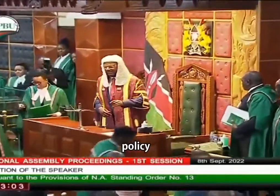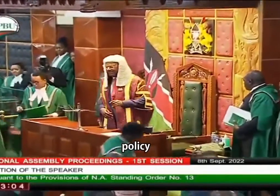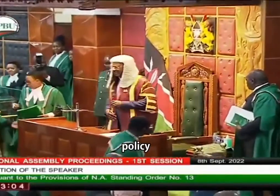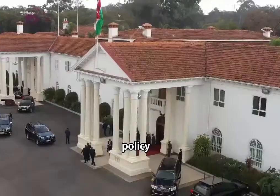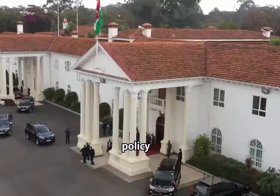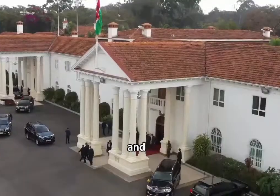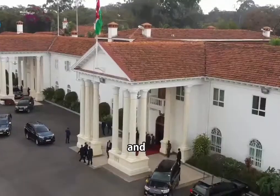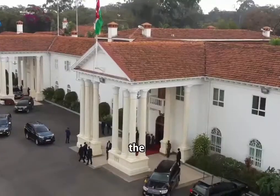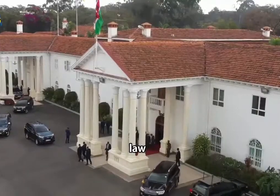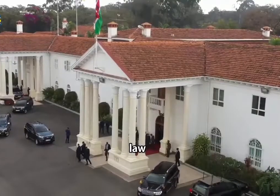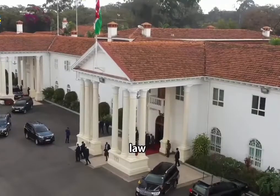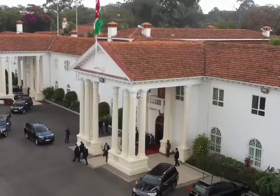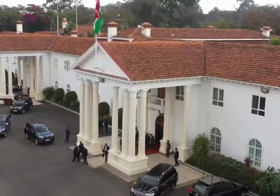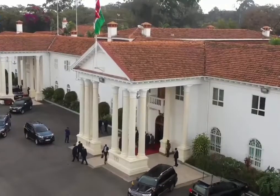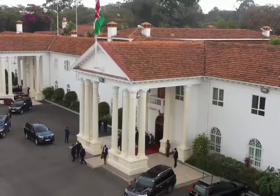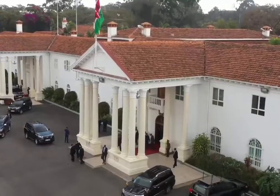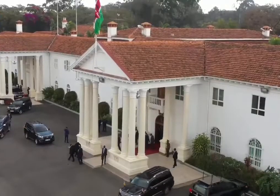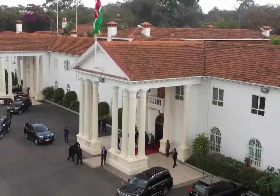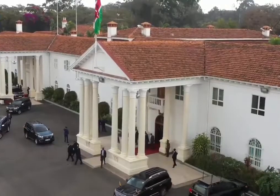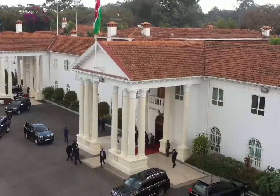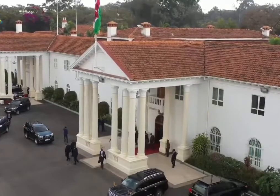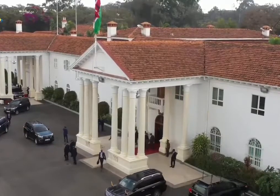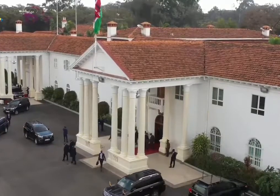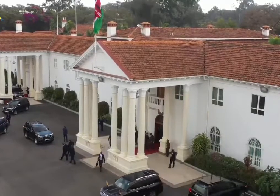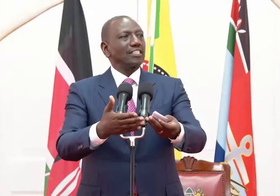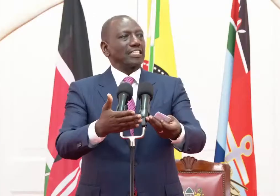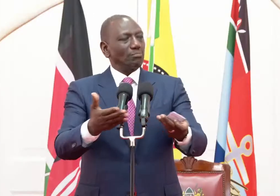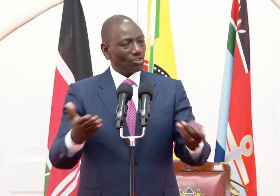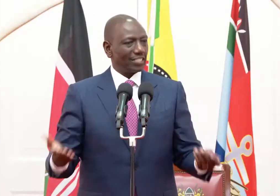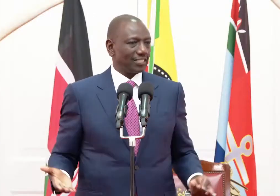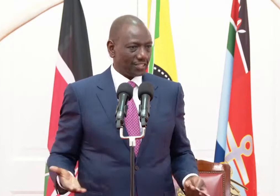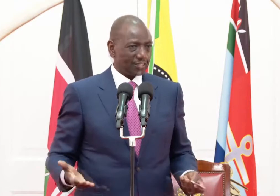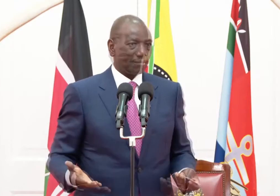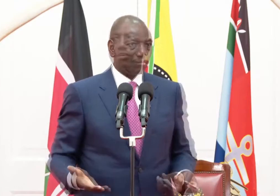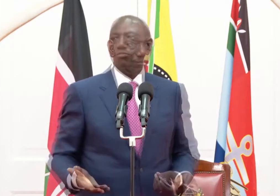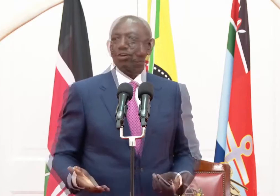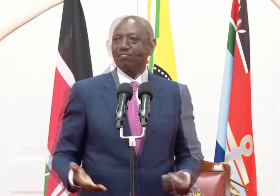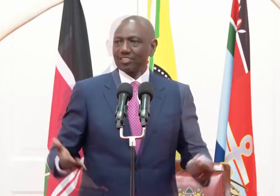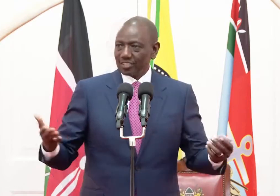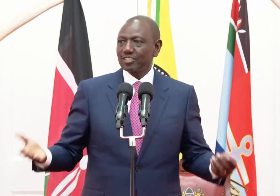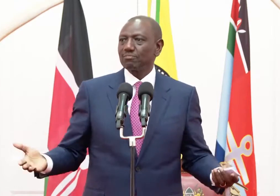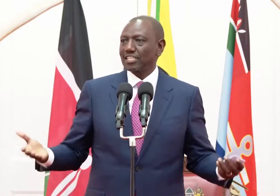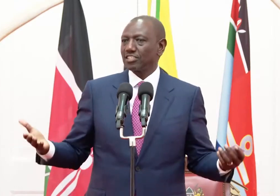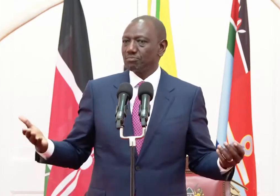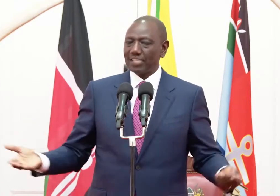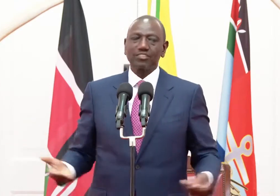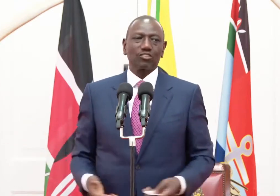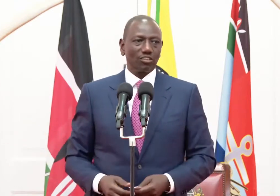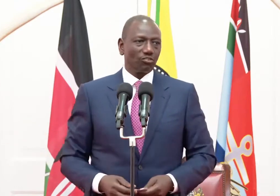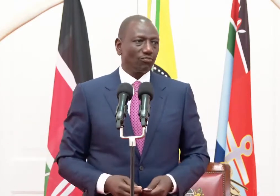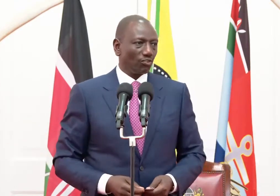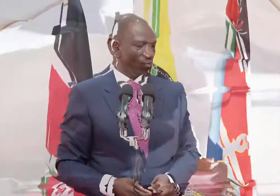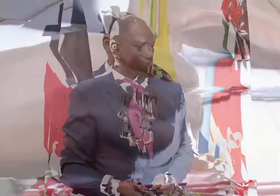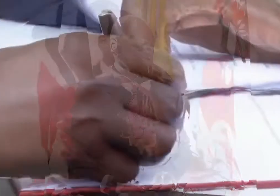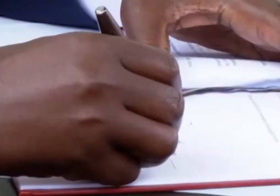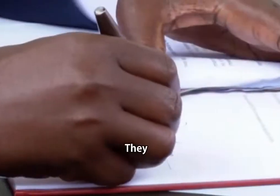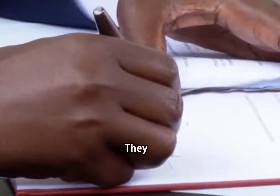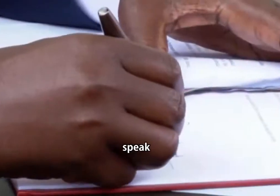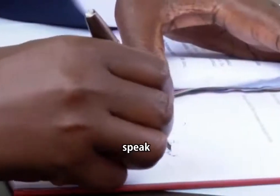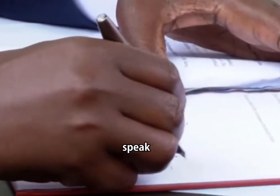policy and the law. We have a very democratic system. We have a system that is based on the rule of law. They speak to